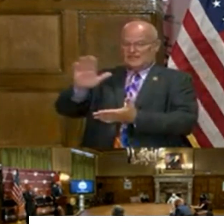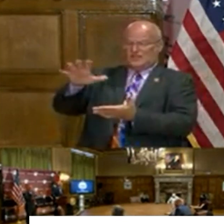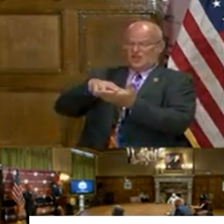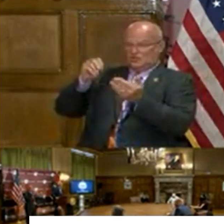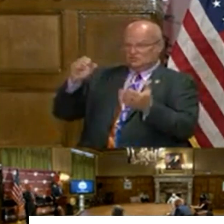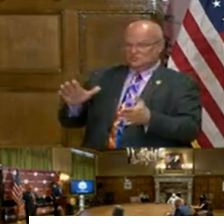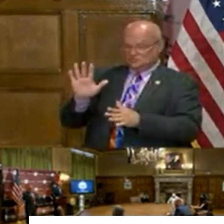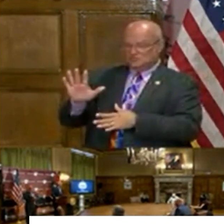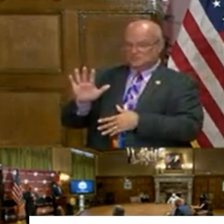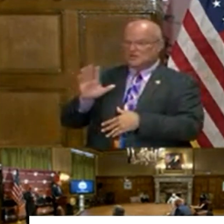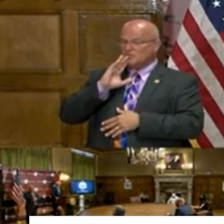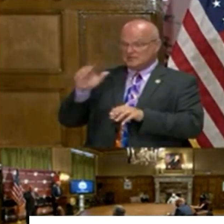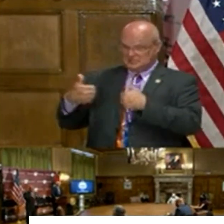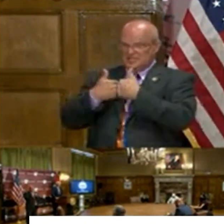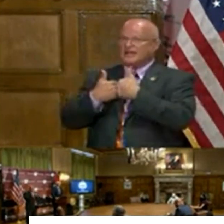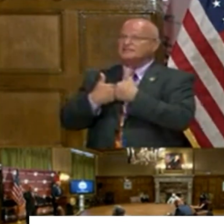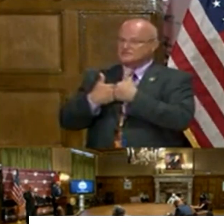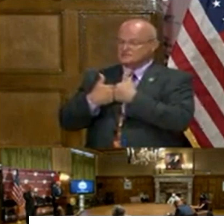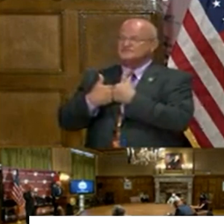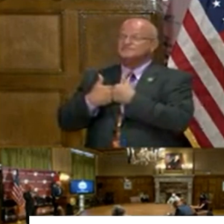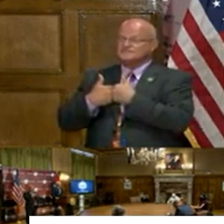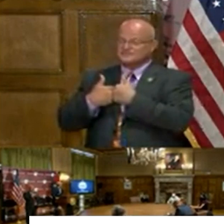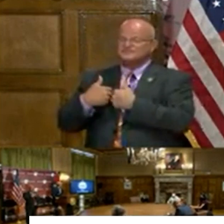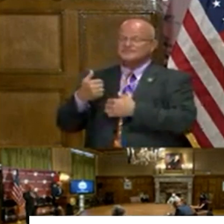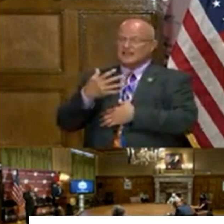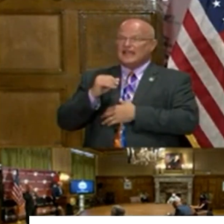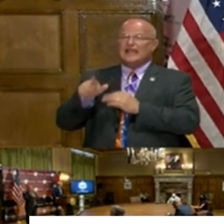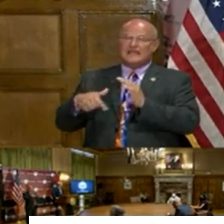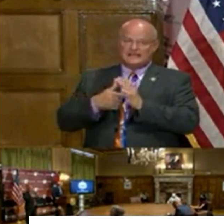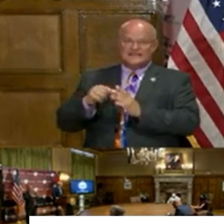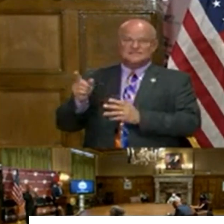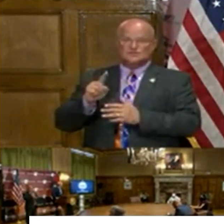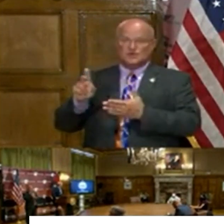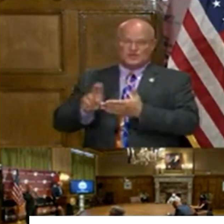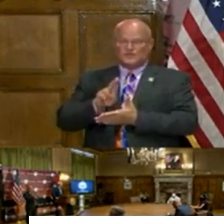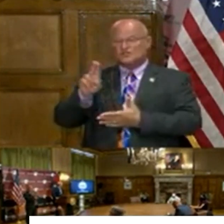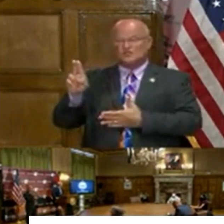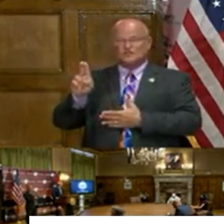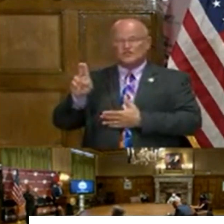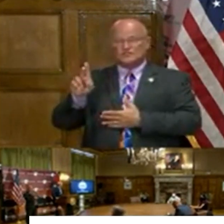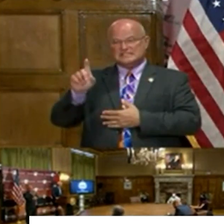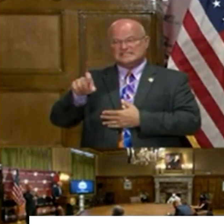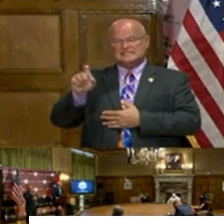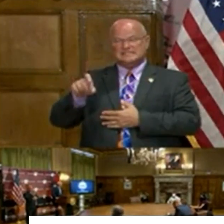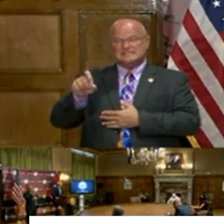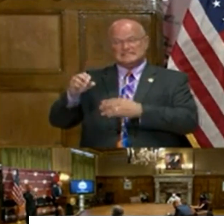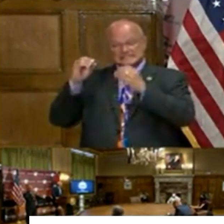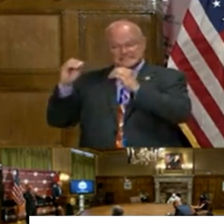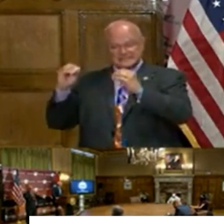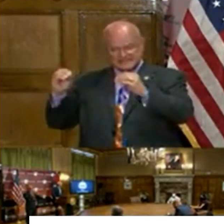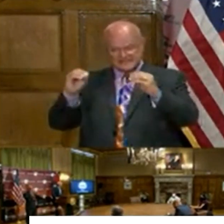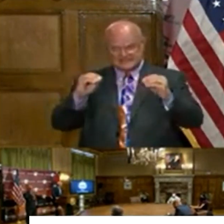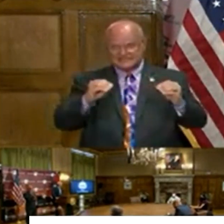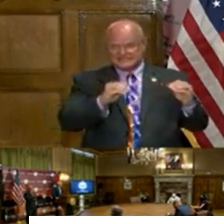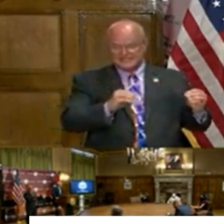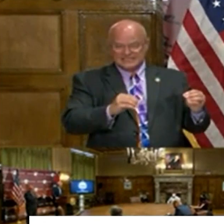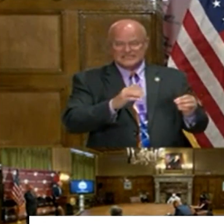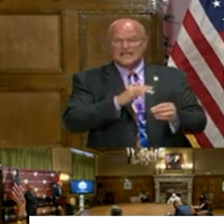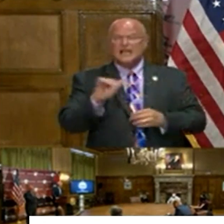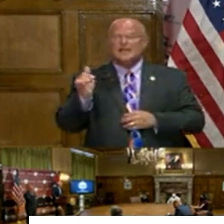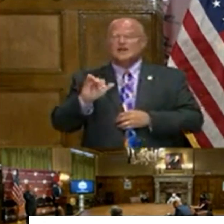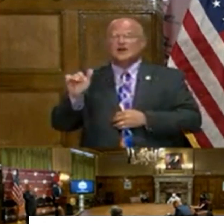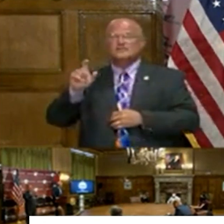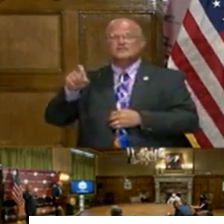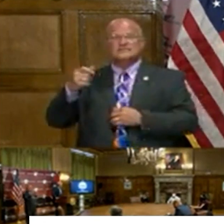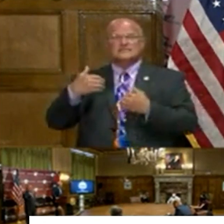kids, it's going to be a challenge. And this is where the universities need to educate, and they